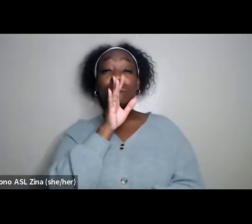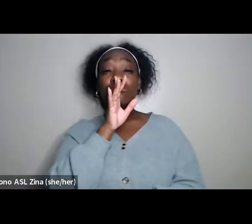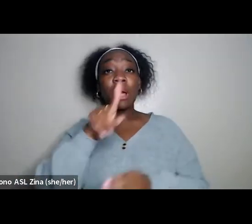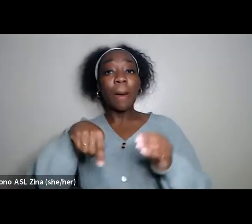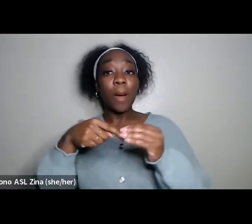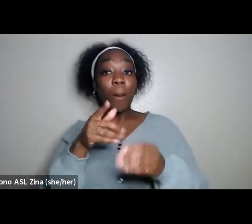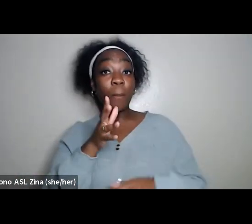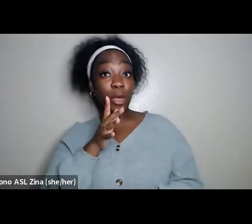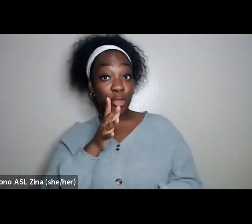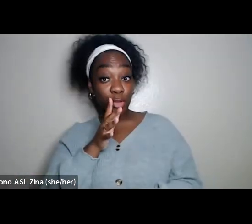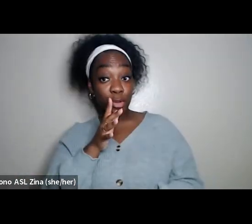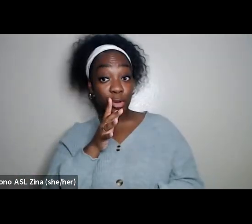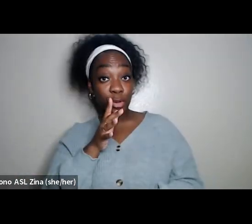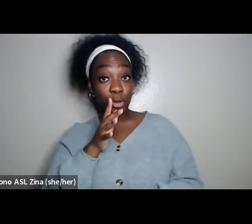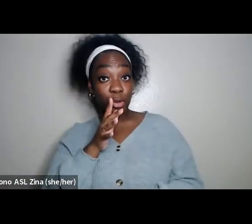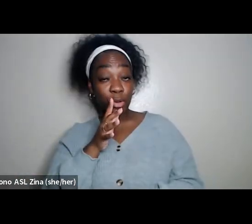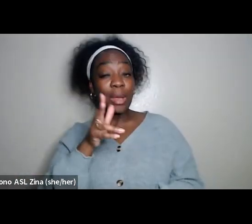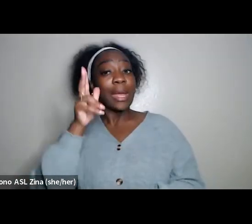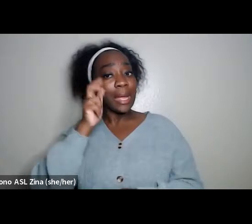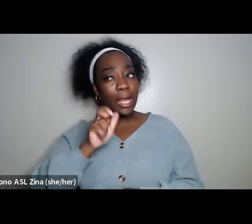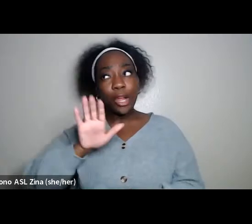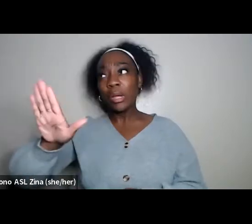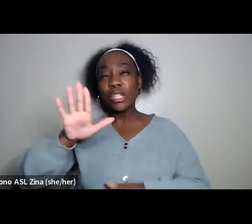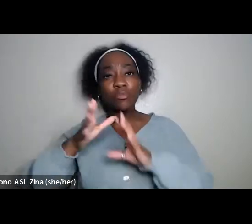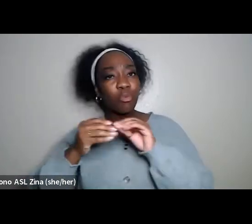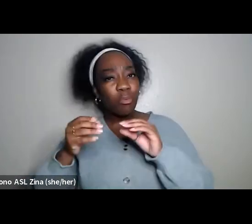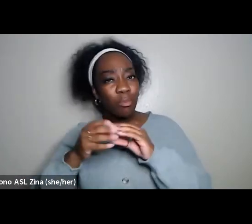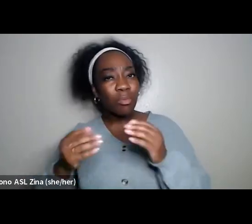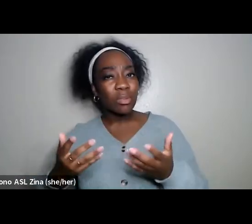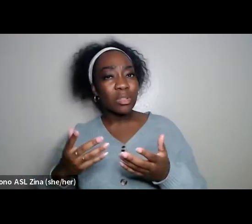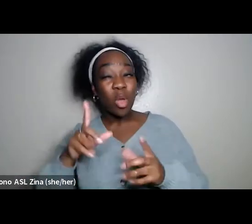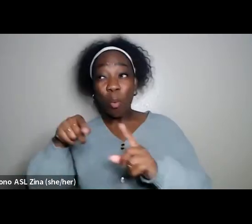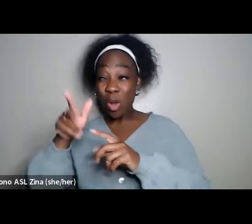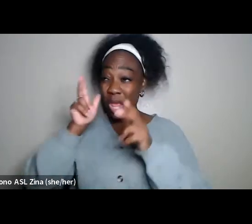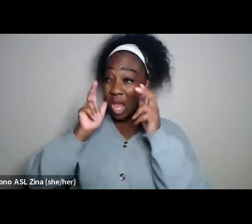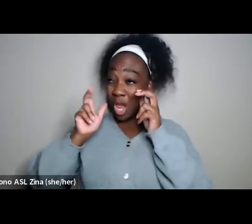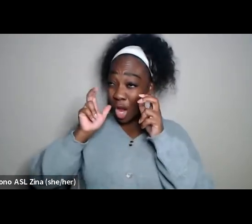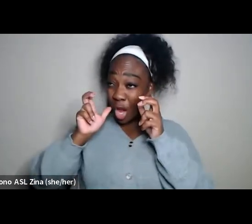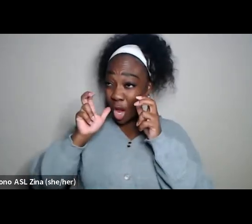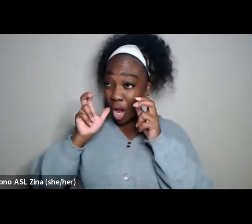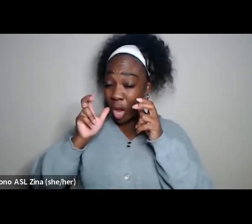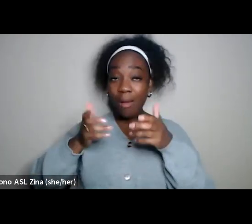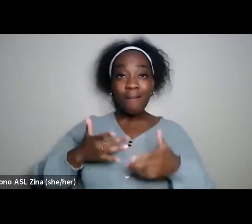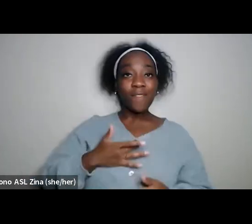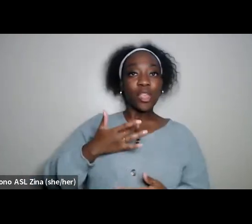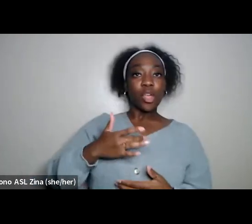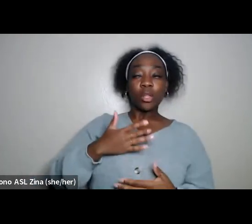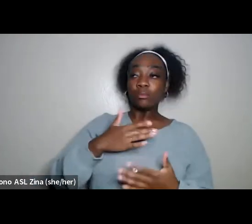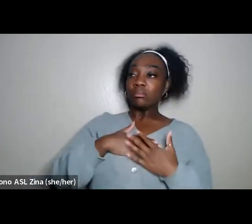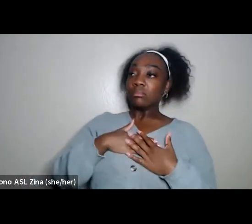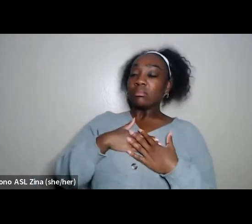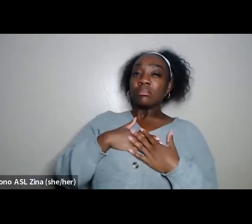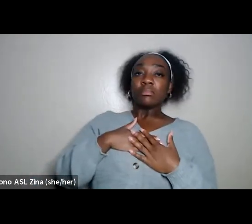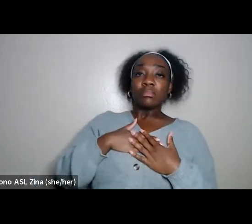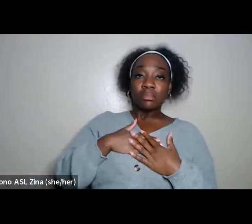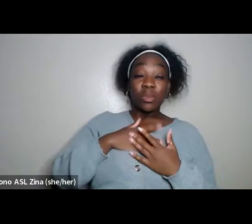mother and feel that, because when you feel it, it compels you into